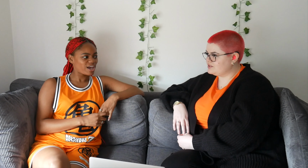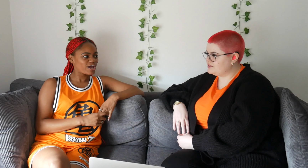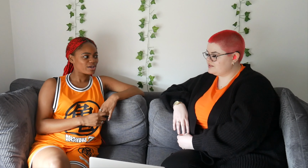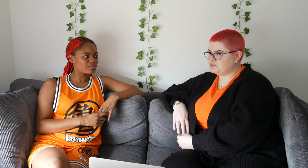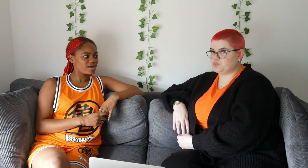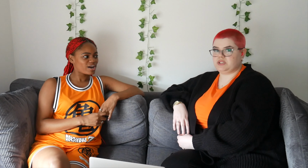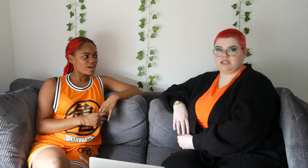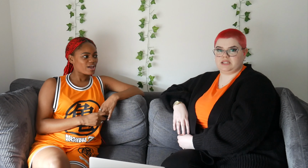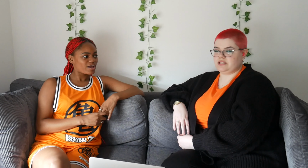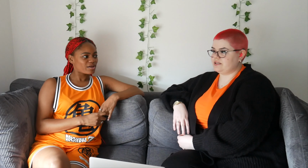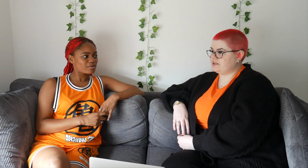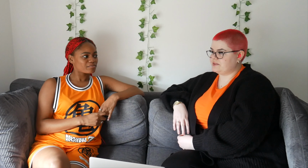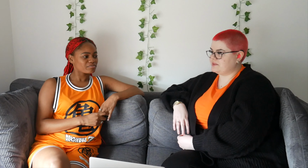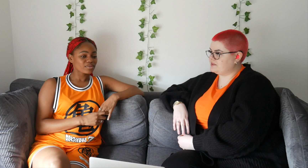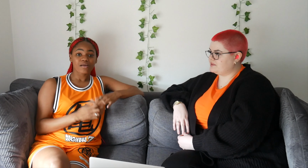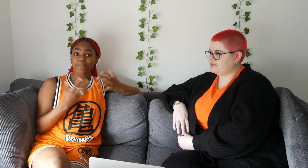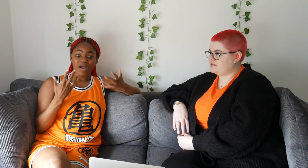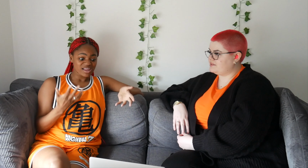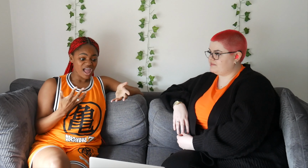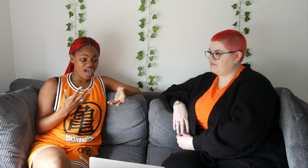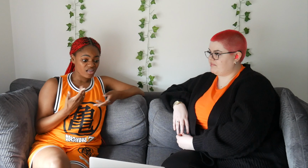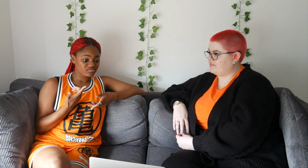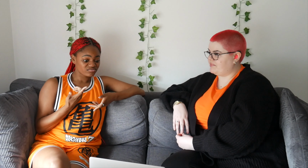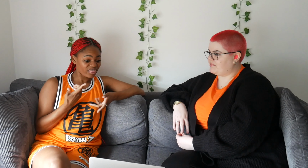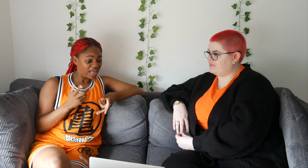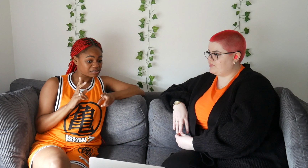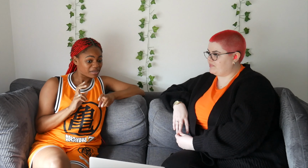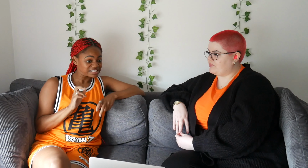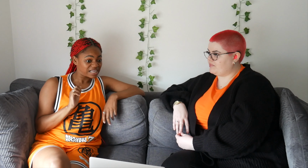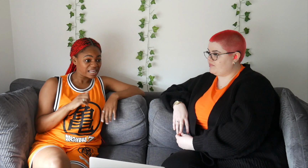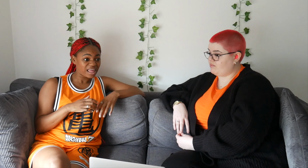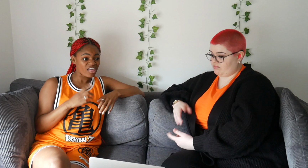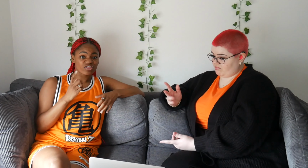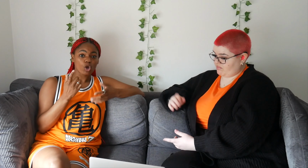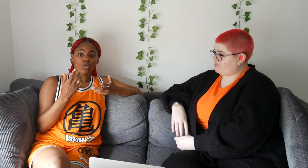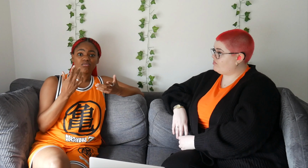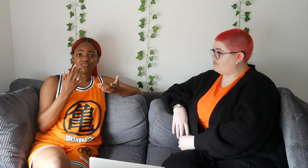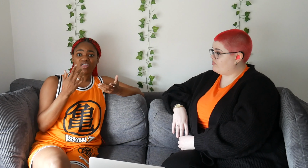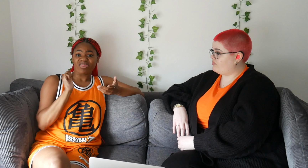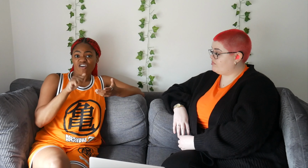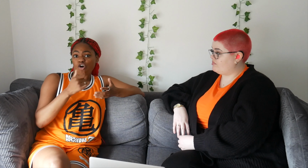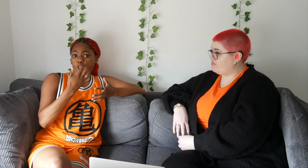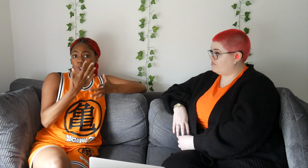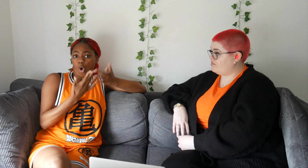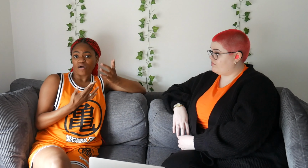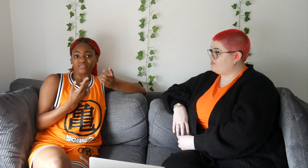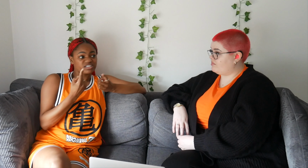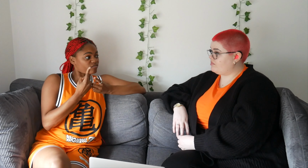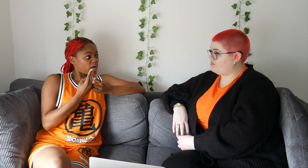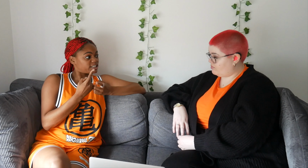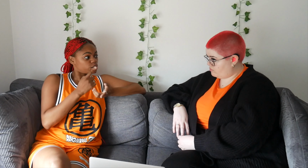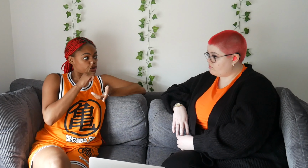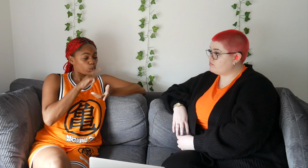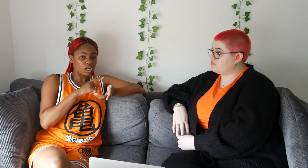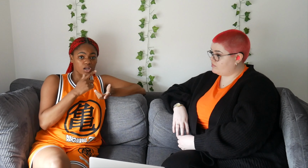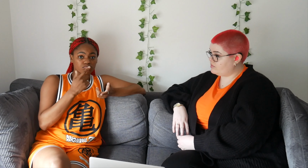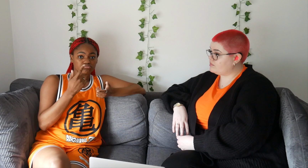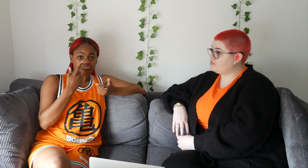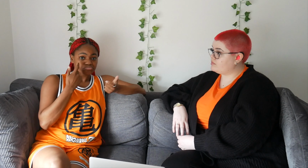my gosh. Wow. But yeah, that's basically it. So there are a lot of devices that you can look around